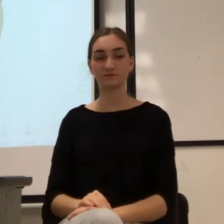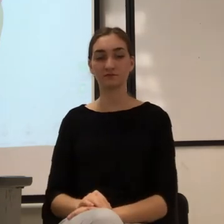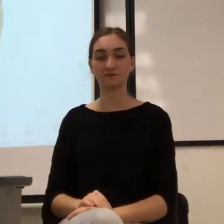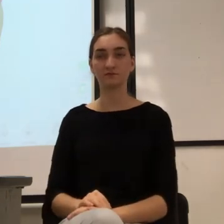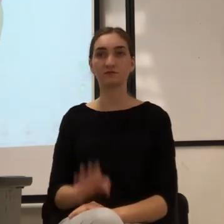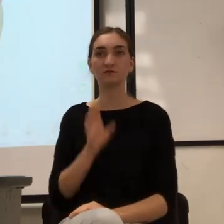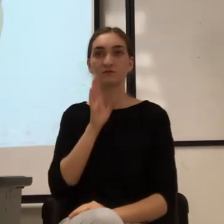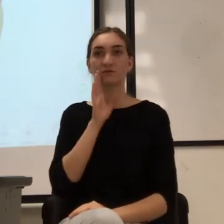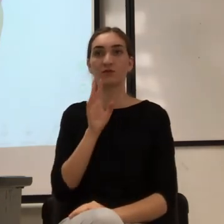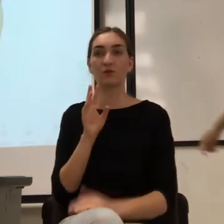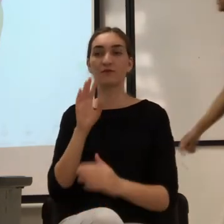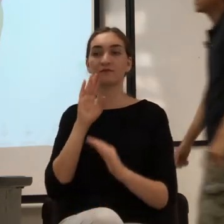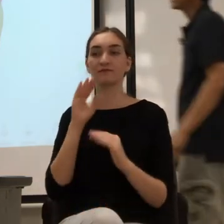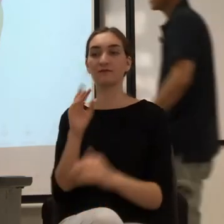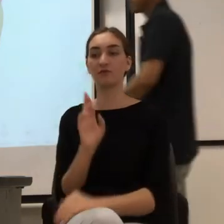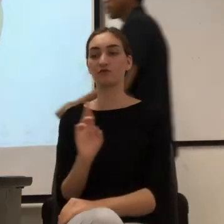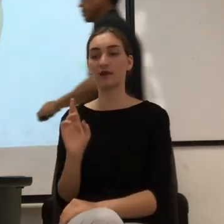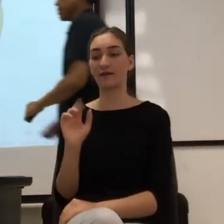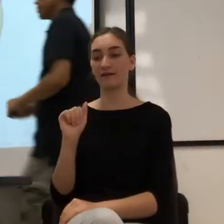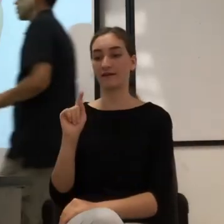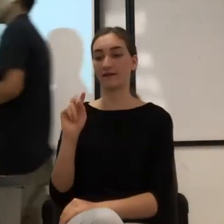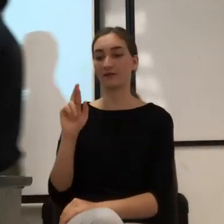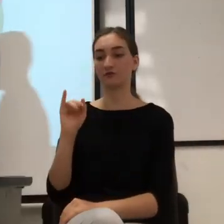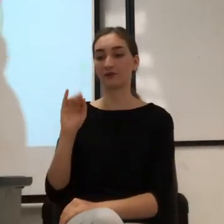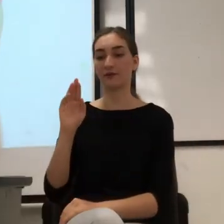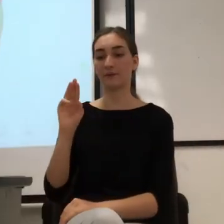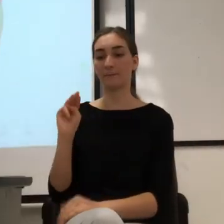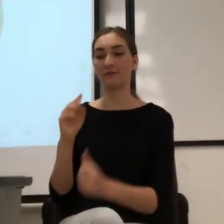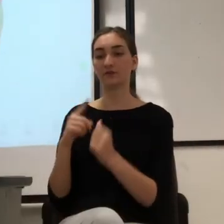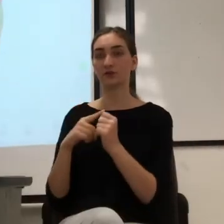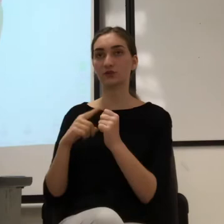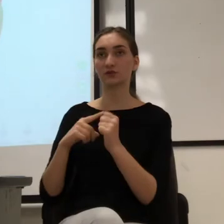Let's look at the right atrium first.